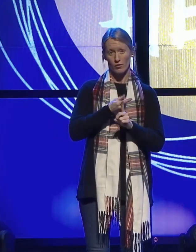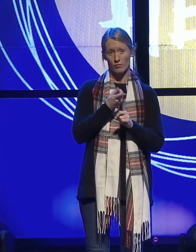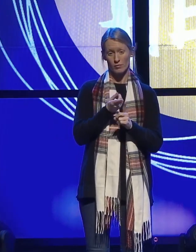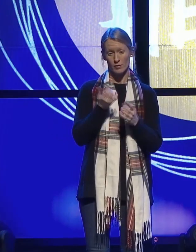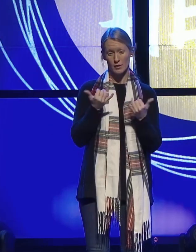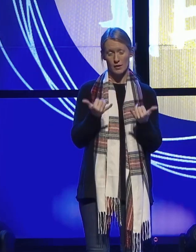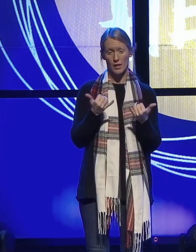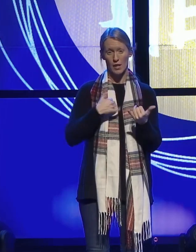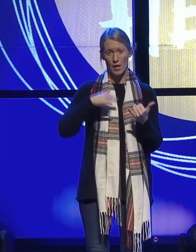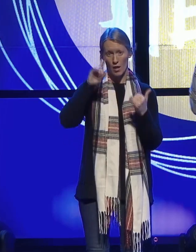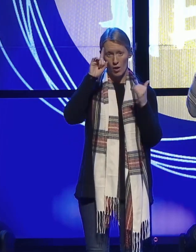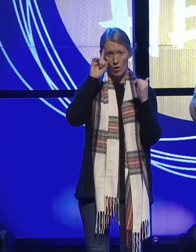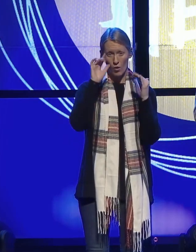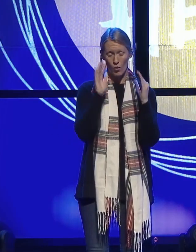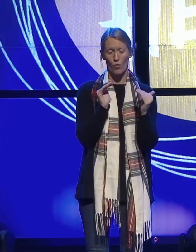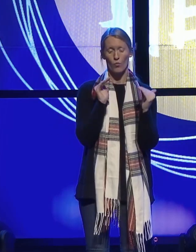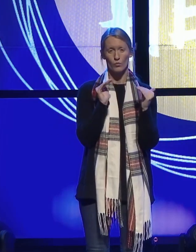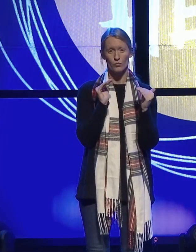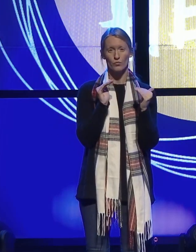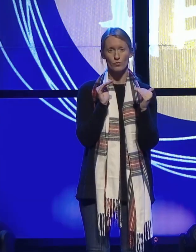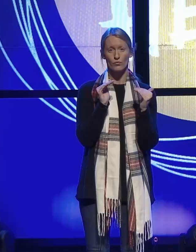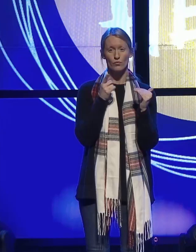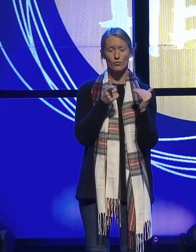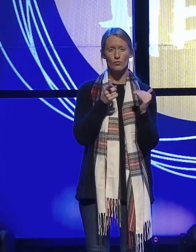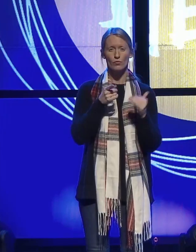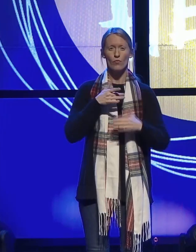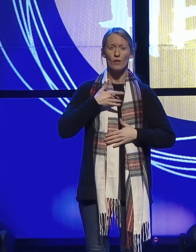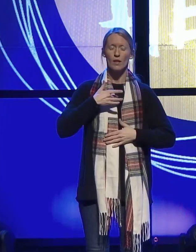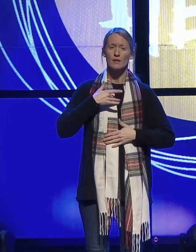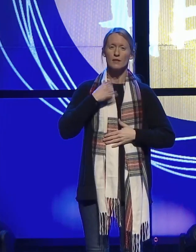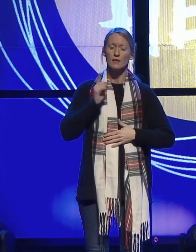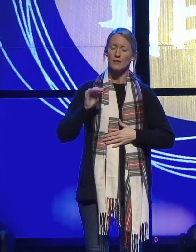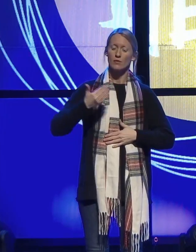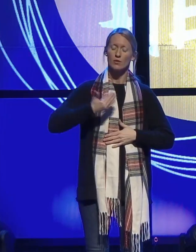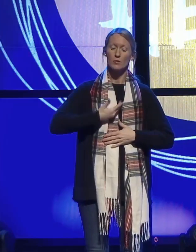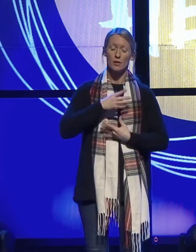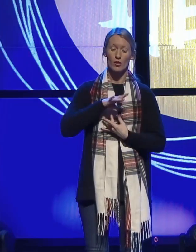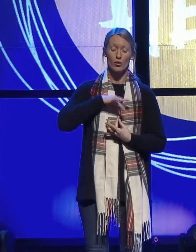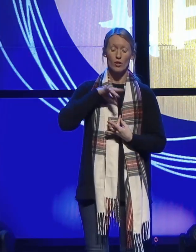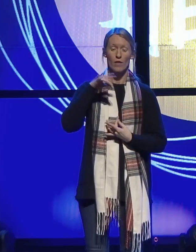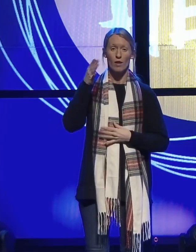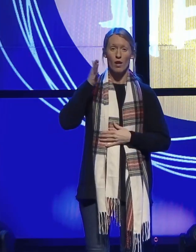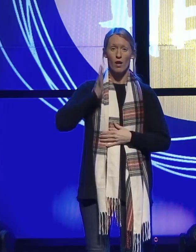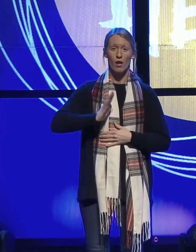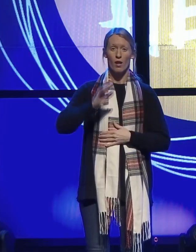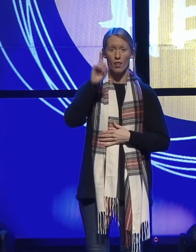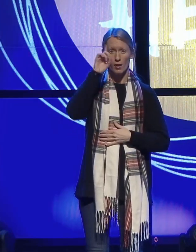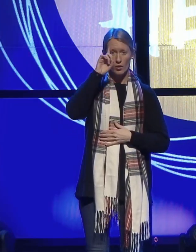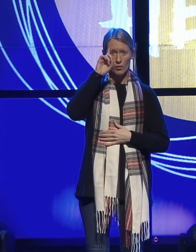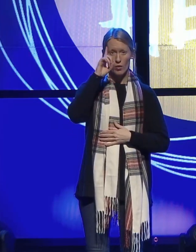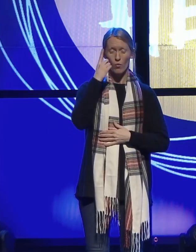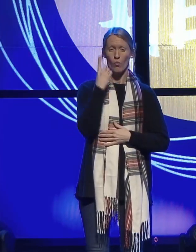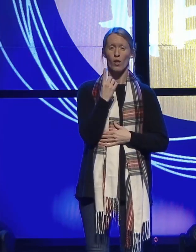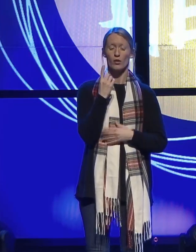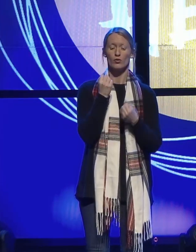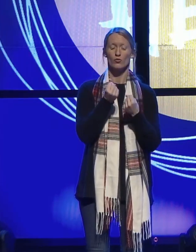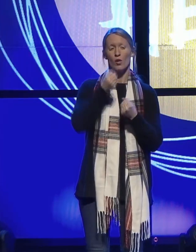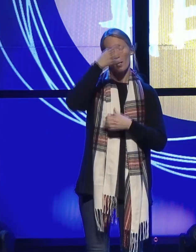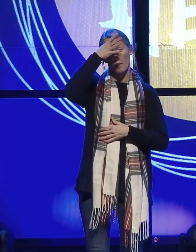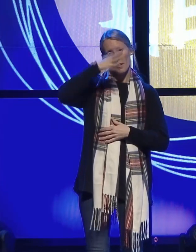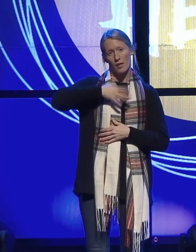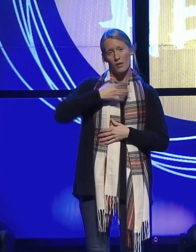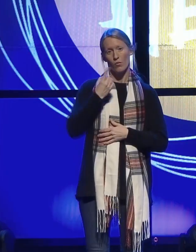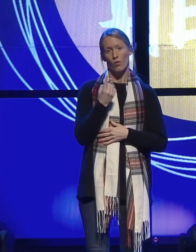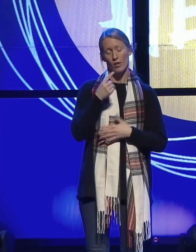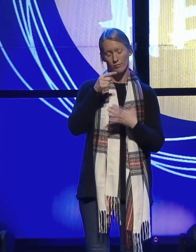I hope that you sense an invitation by the Spirit of God to think about one strong man in one area of